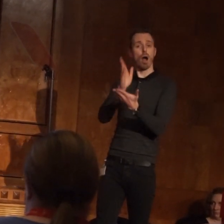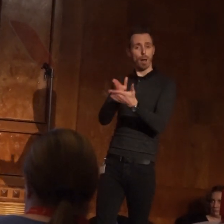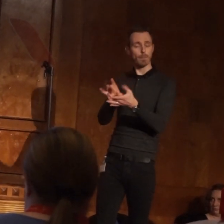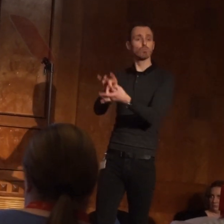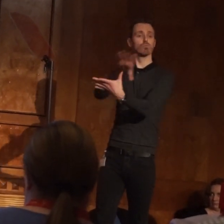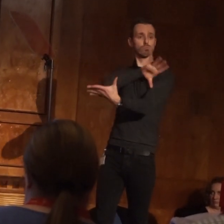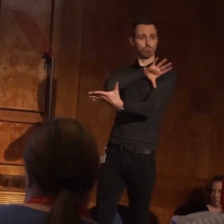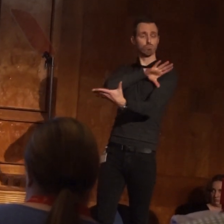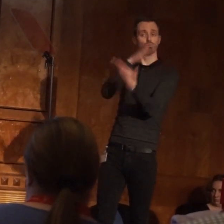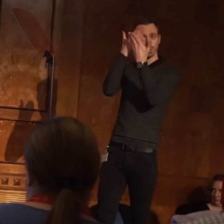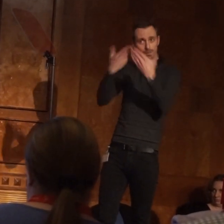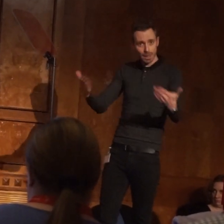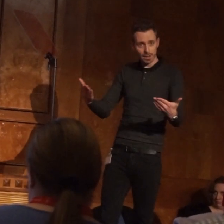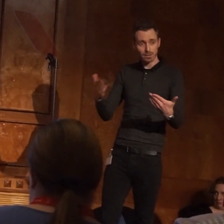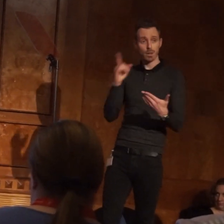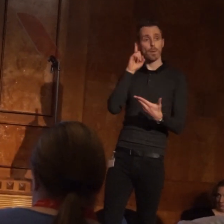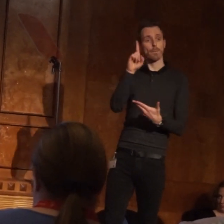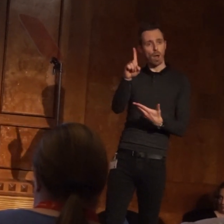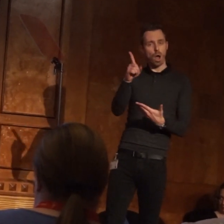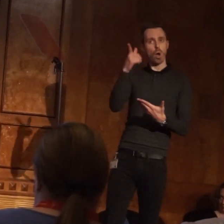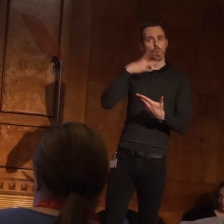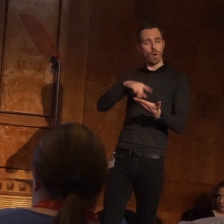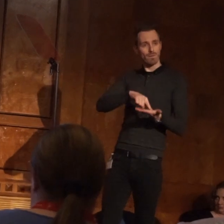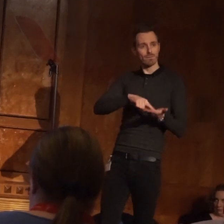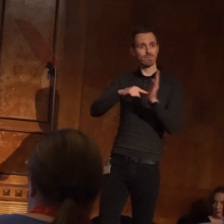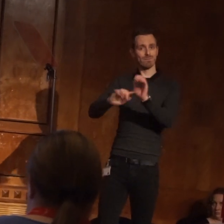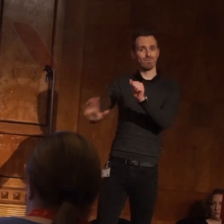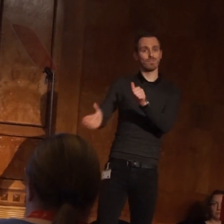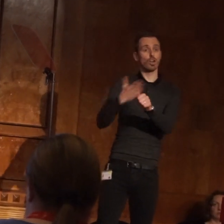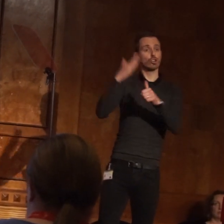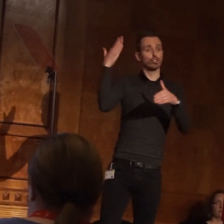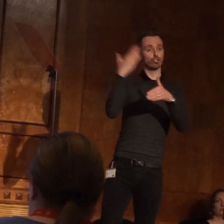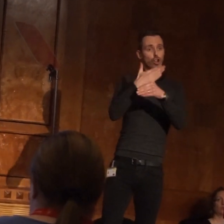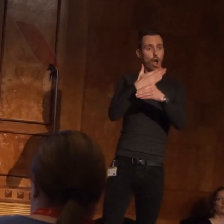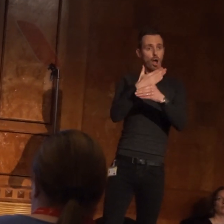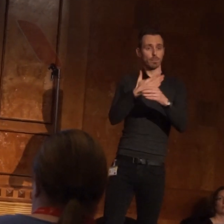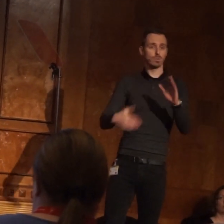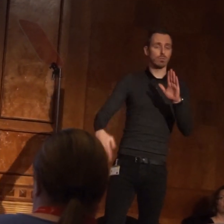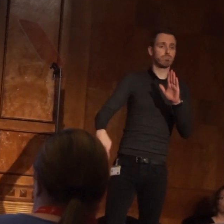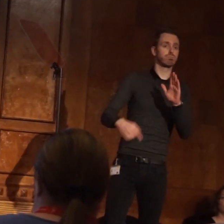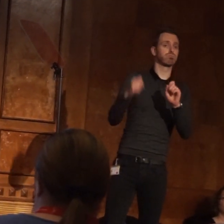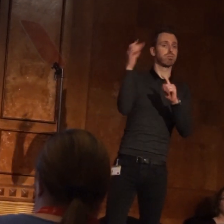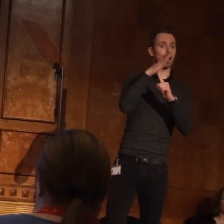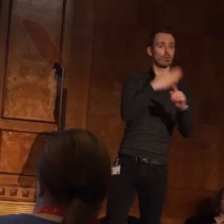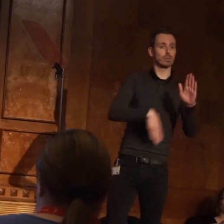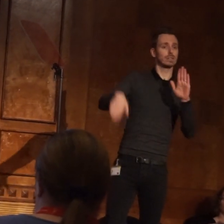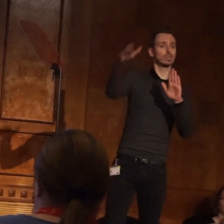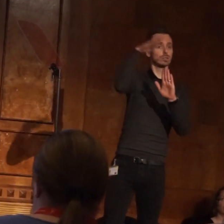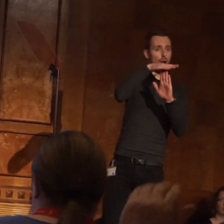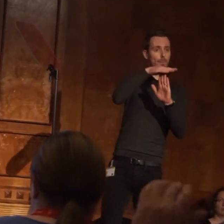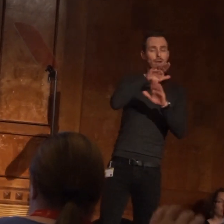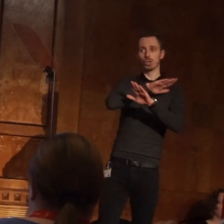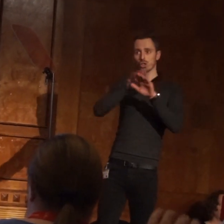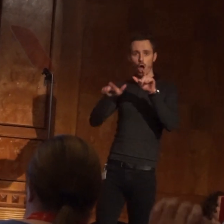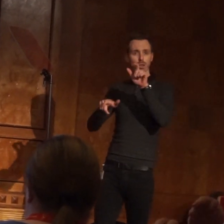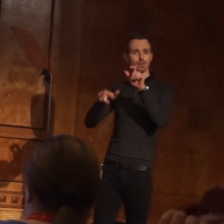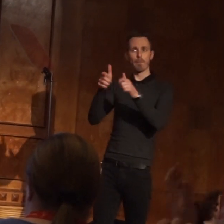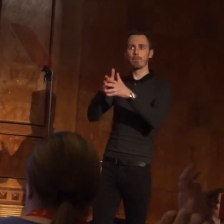pushing for a jobs-first Brexit deal that puts people and not big business at its